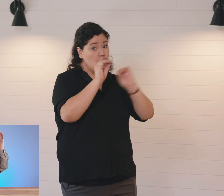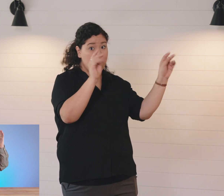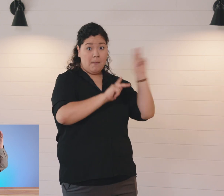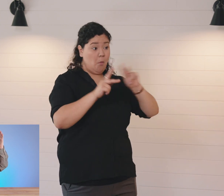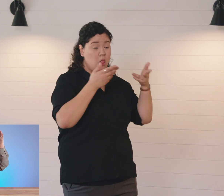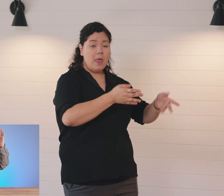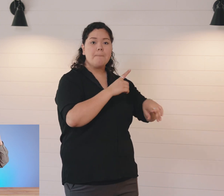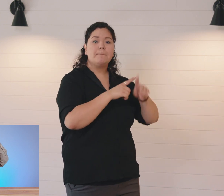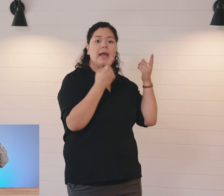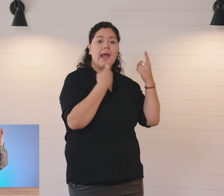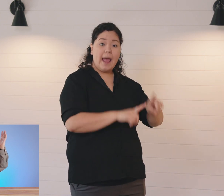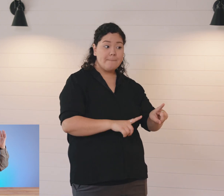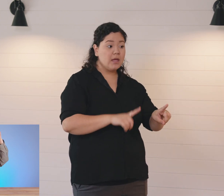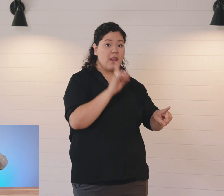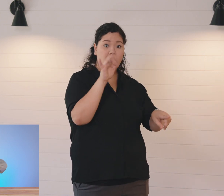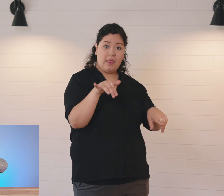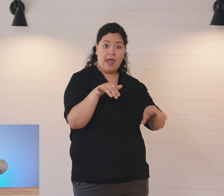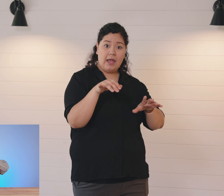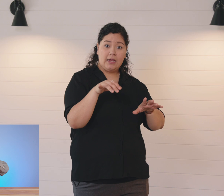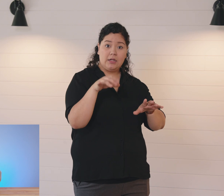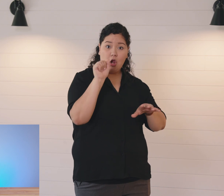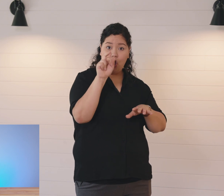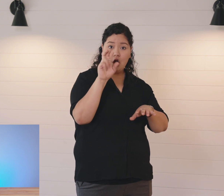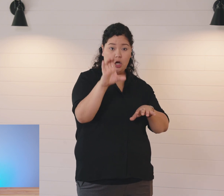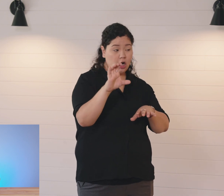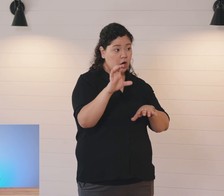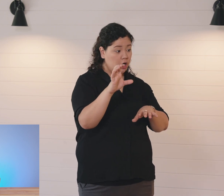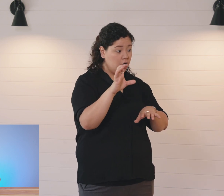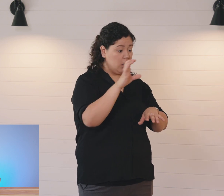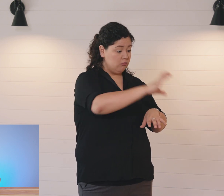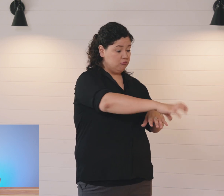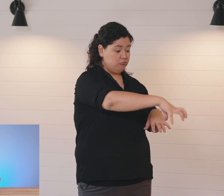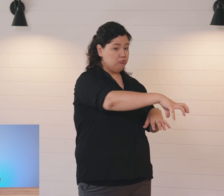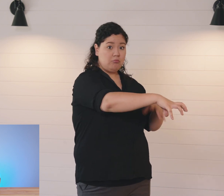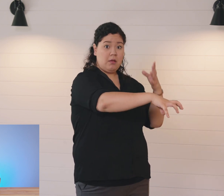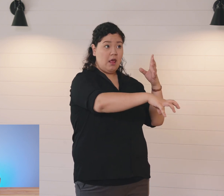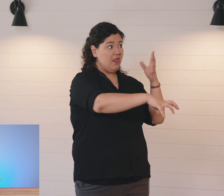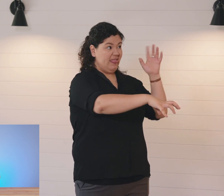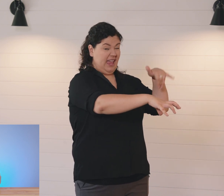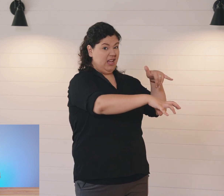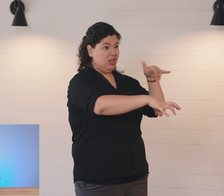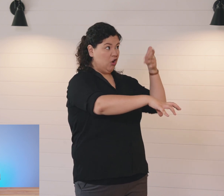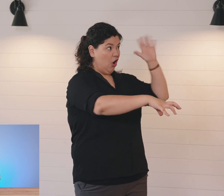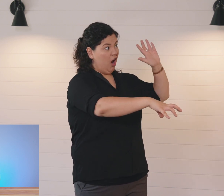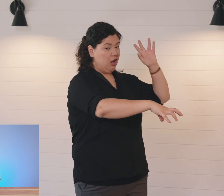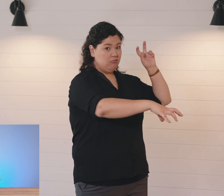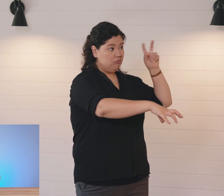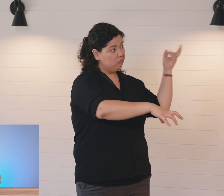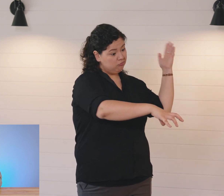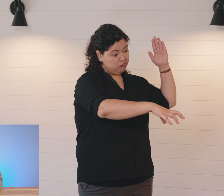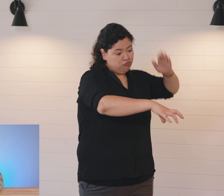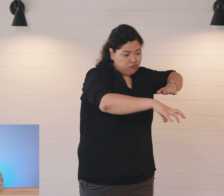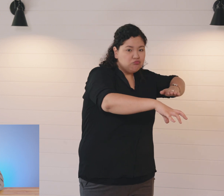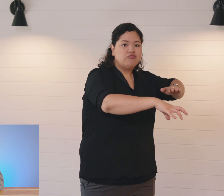Dagon, his idol, this big statue, was bowing down in front of the ark. Well, that's embarrassing. So they prop Dagon back up,